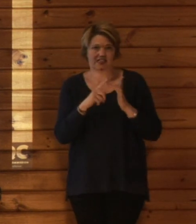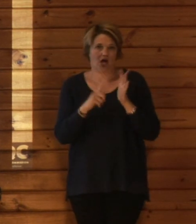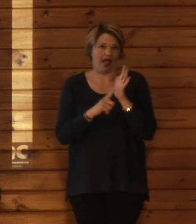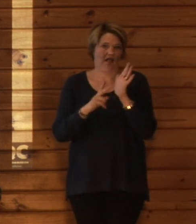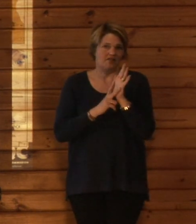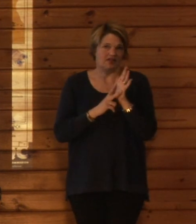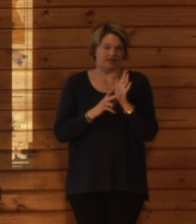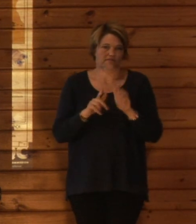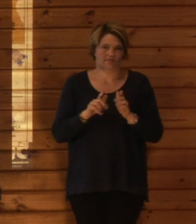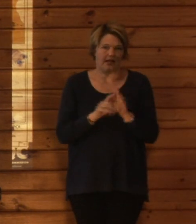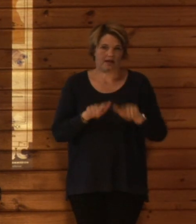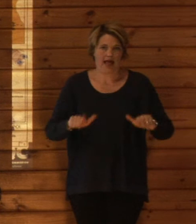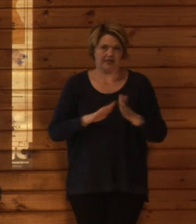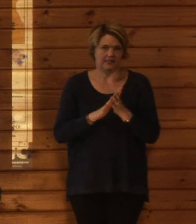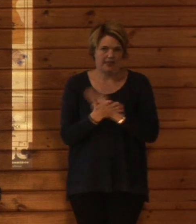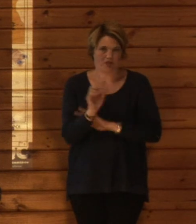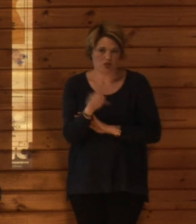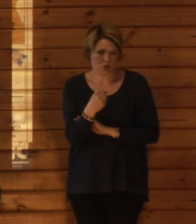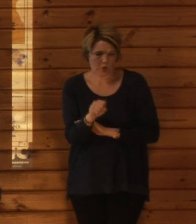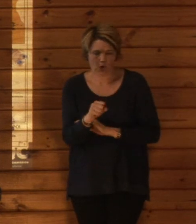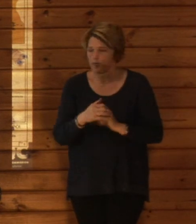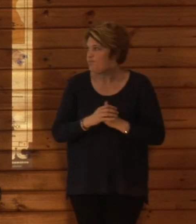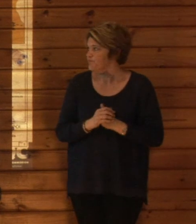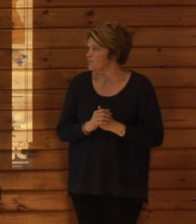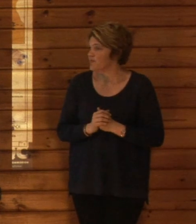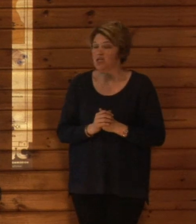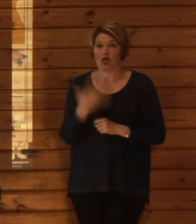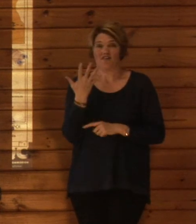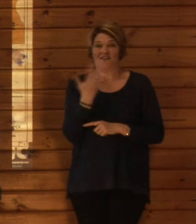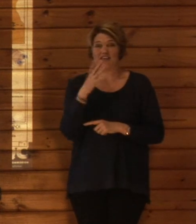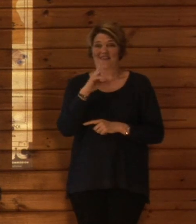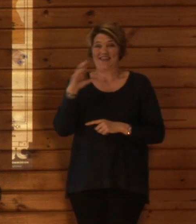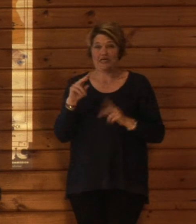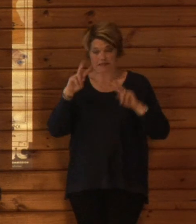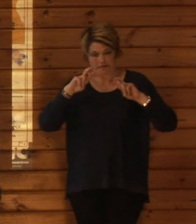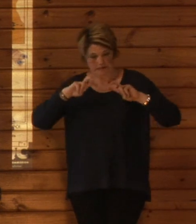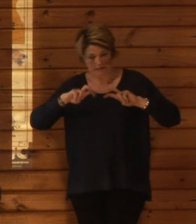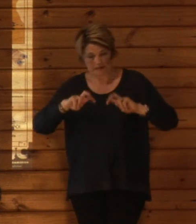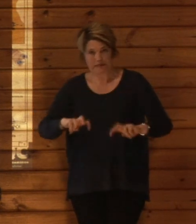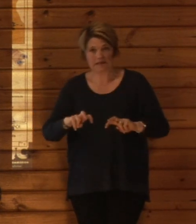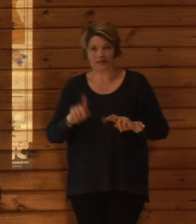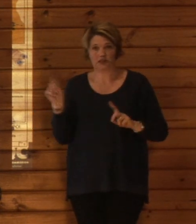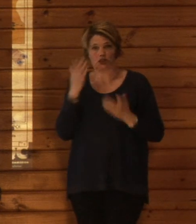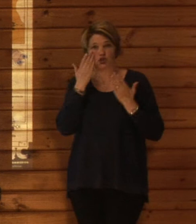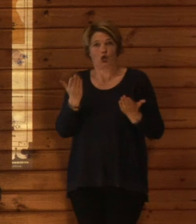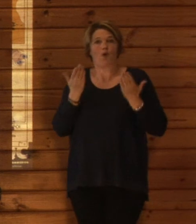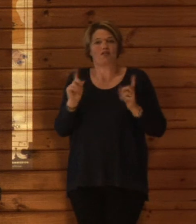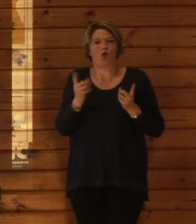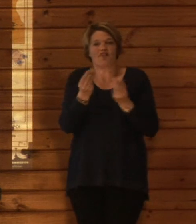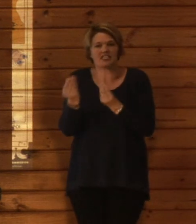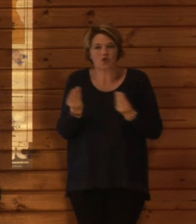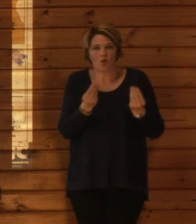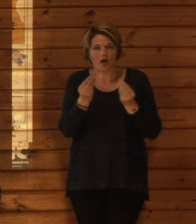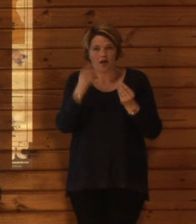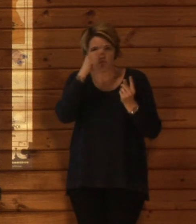So those are our 15,000 investigation points that tell us what is the soil profile. So remember, the soil profile is important because only particular soils are